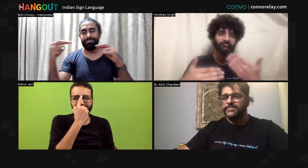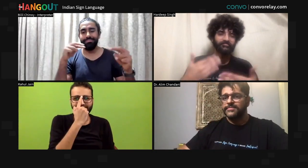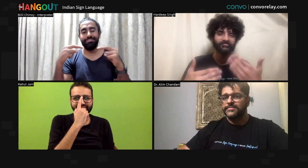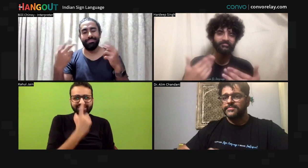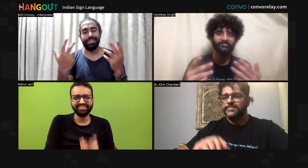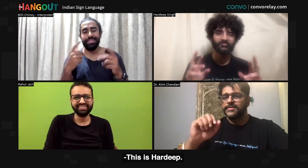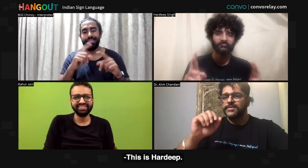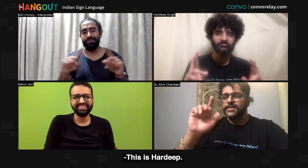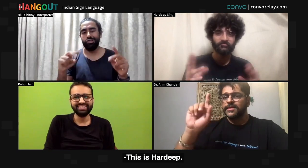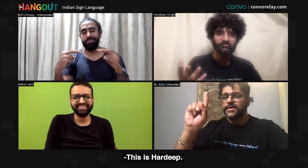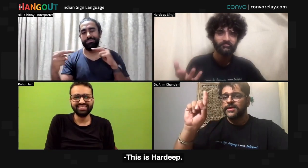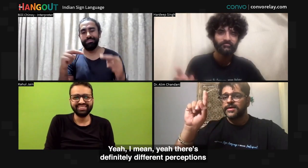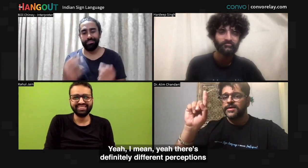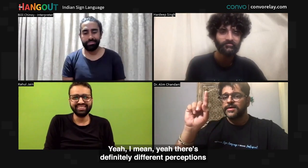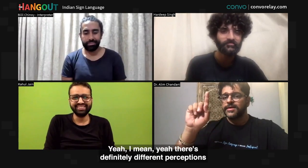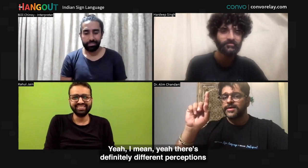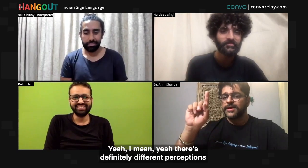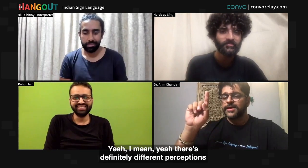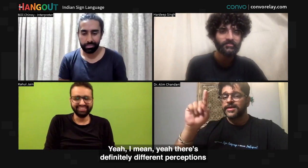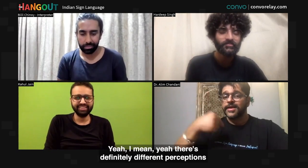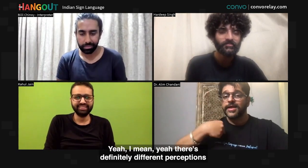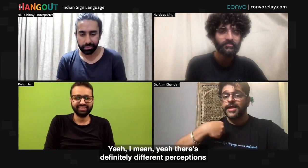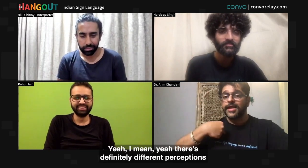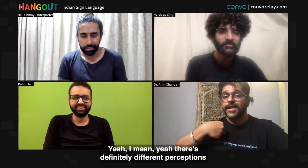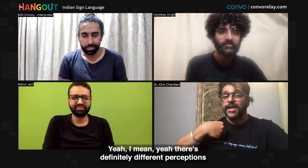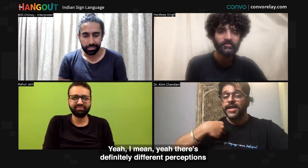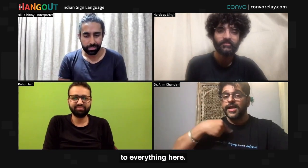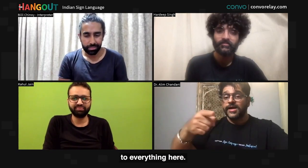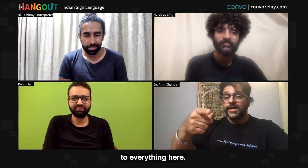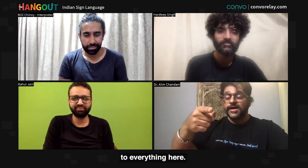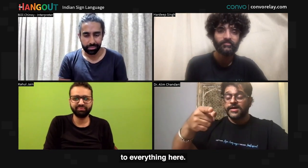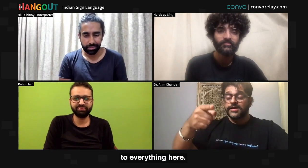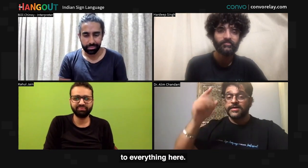This is Hadoop. Yeah. I mean, yeah, there's definitely different perceptions to everything here.